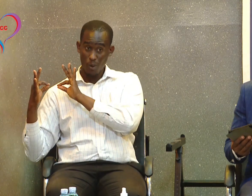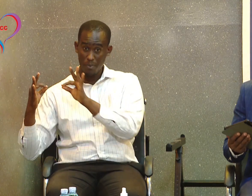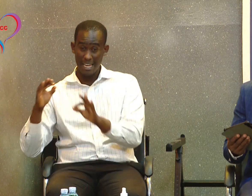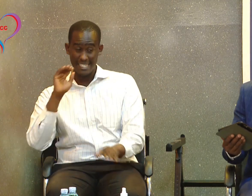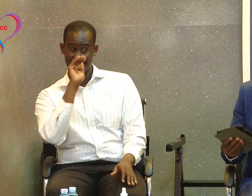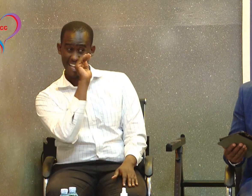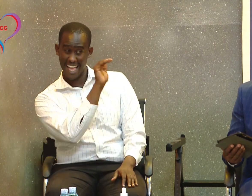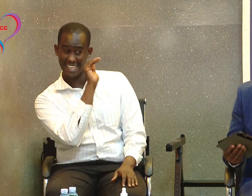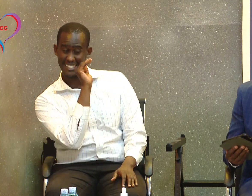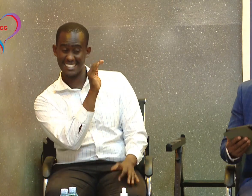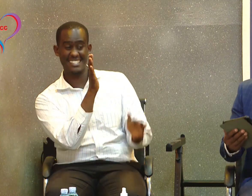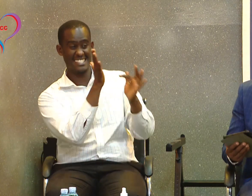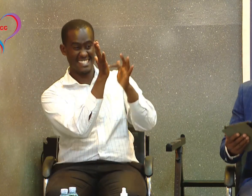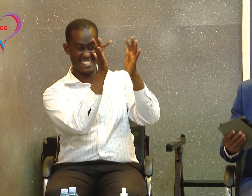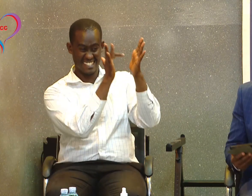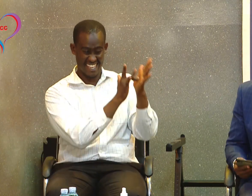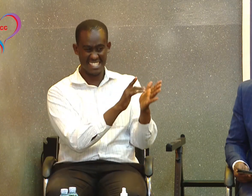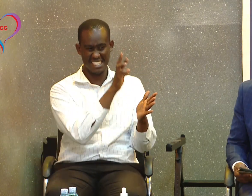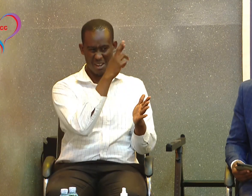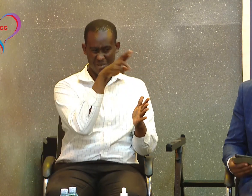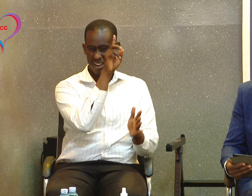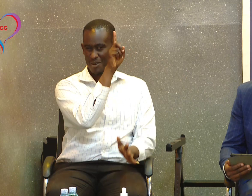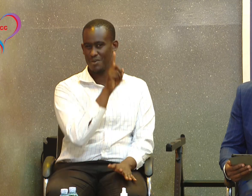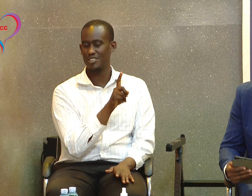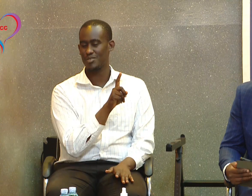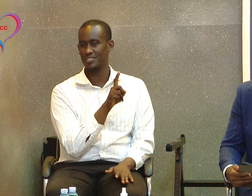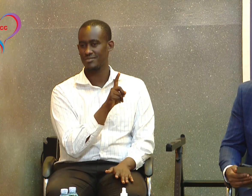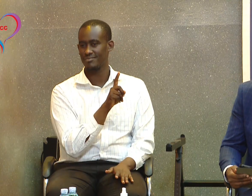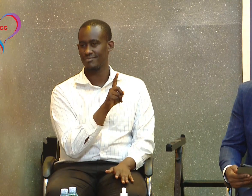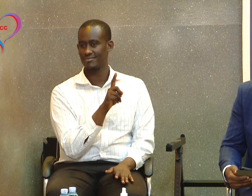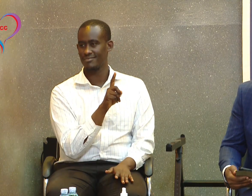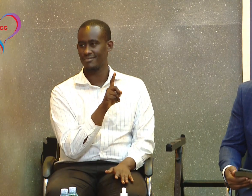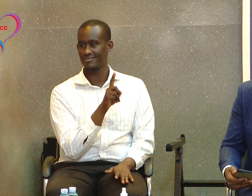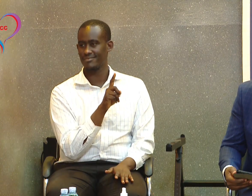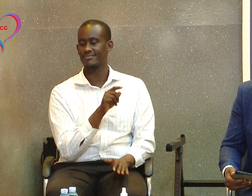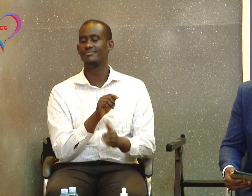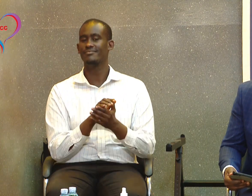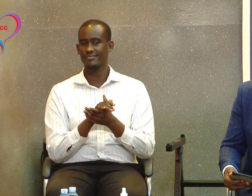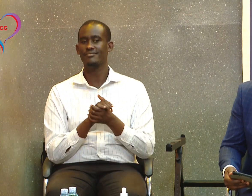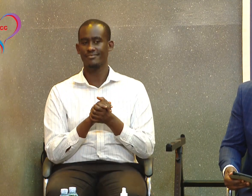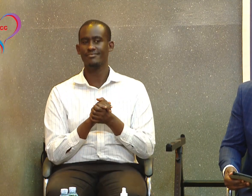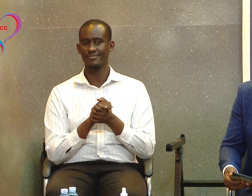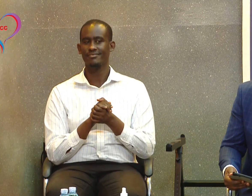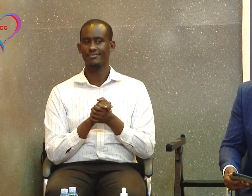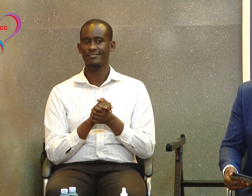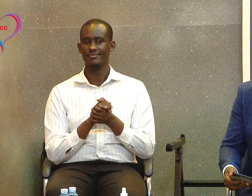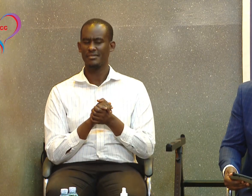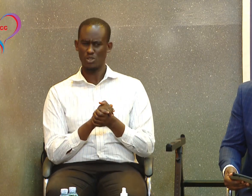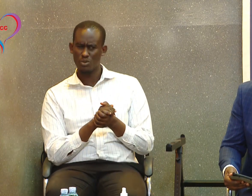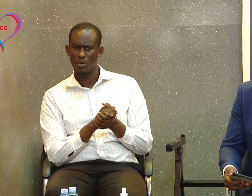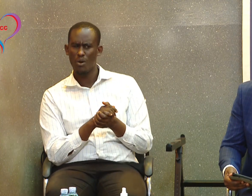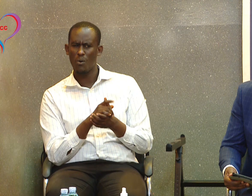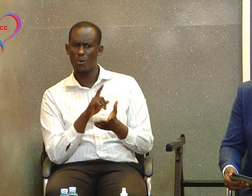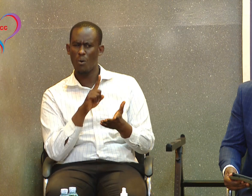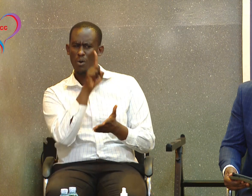truth? That thing that can set us free. What is truth? Kubanga wane yali abuzize kibuze kitufu era nga abuza amazima